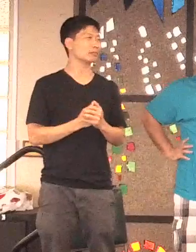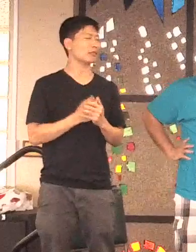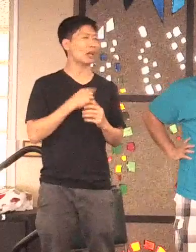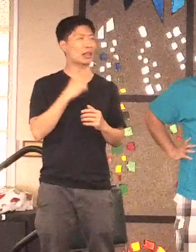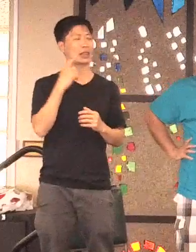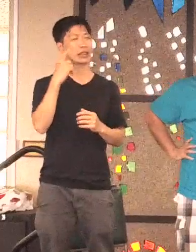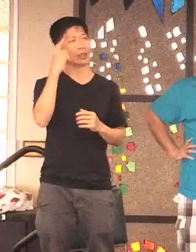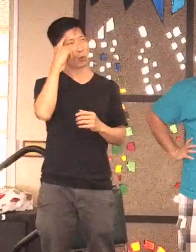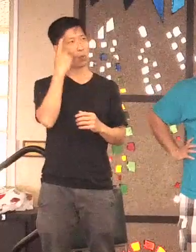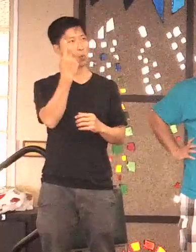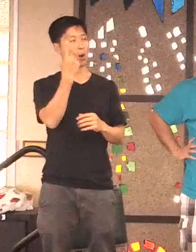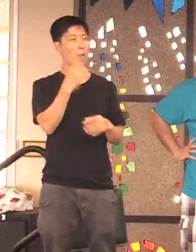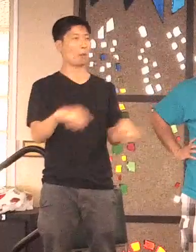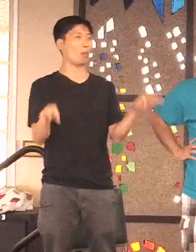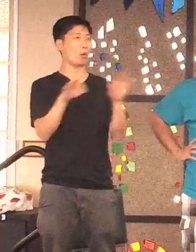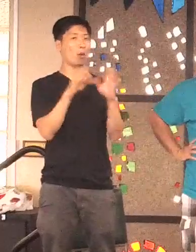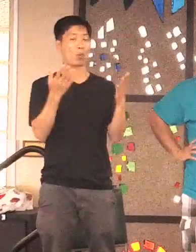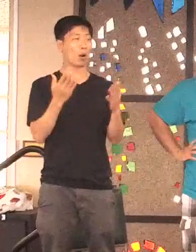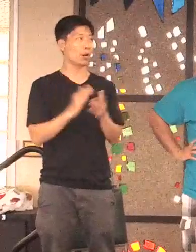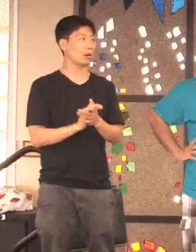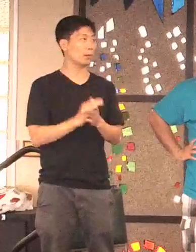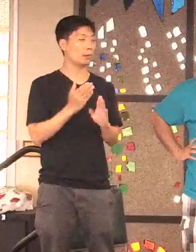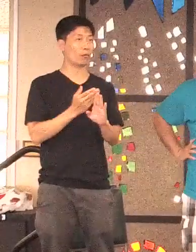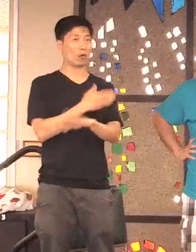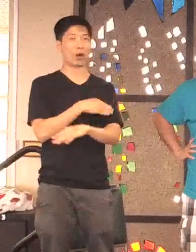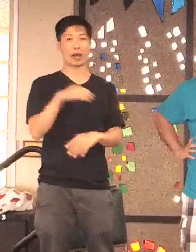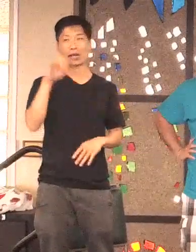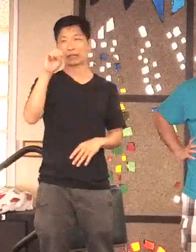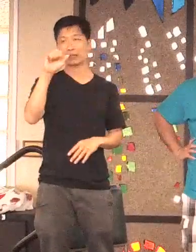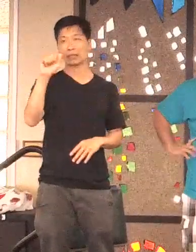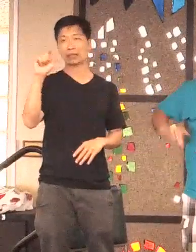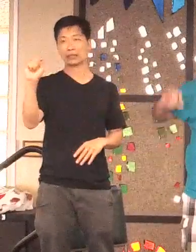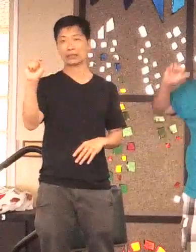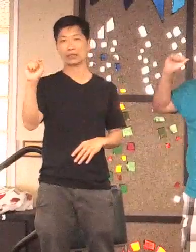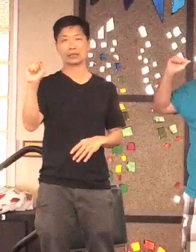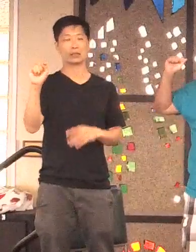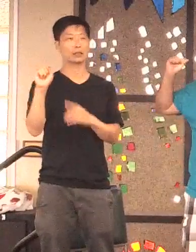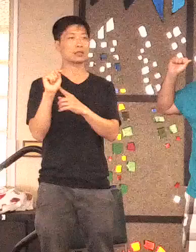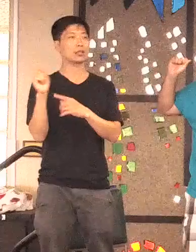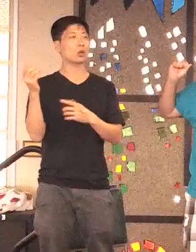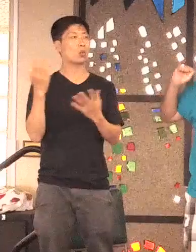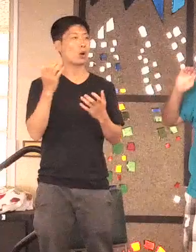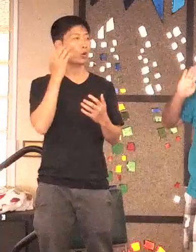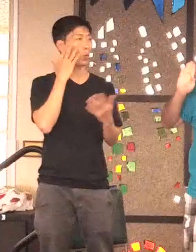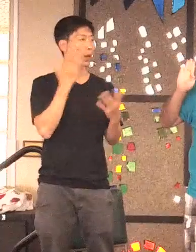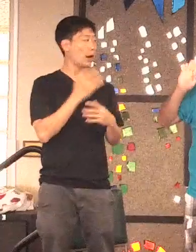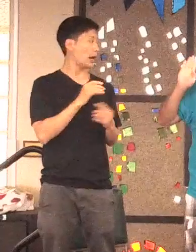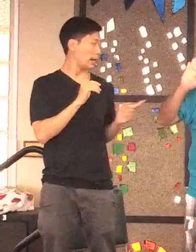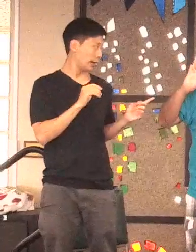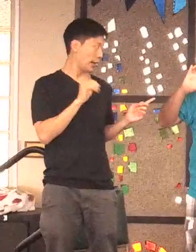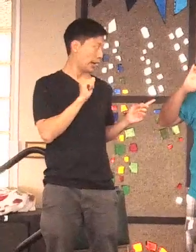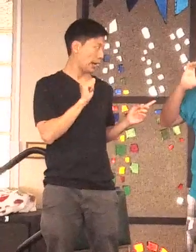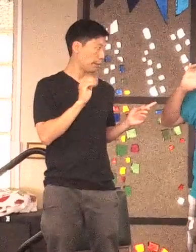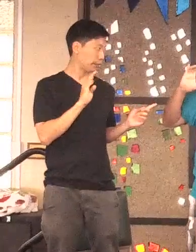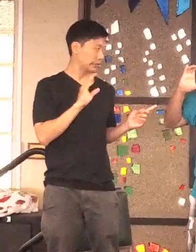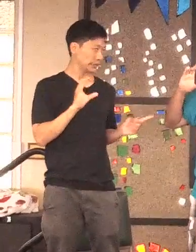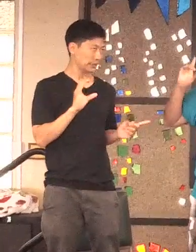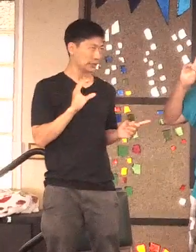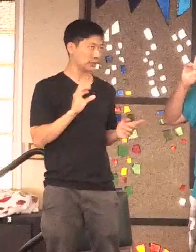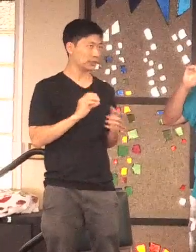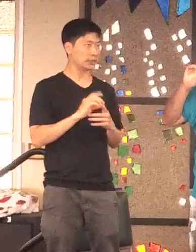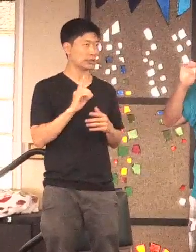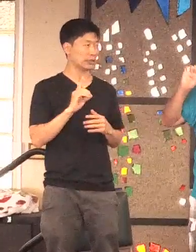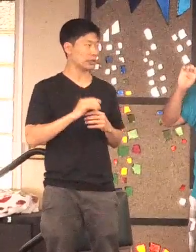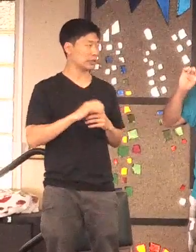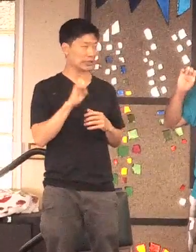I think one of the most important ones was before SAT, they wanted to know what A, B, C,